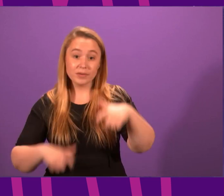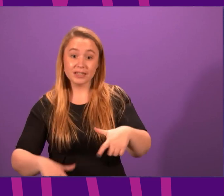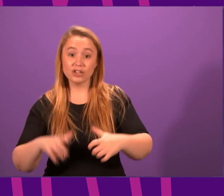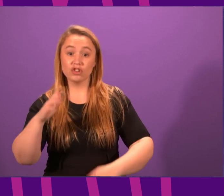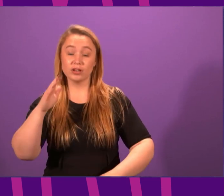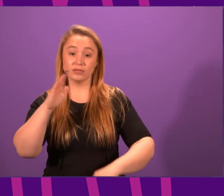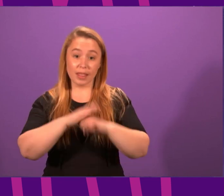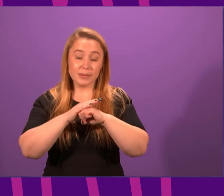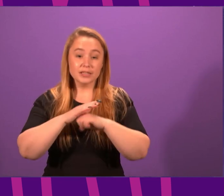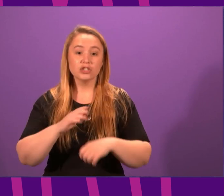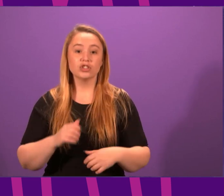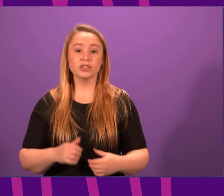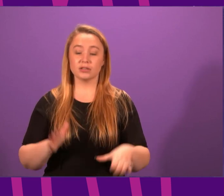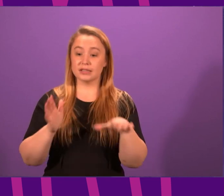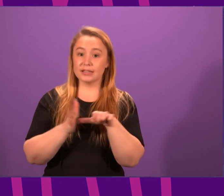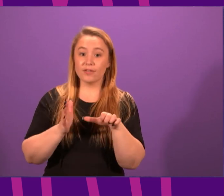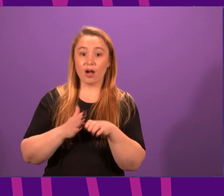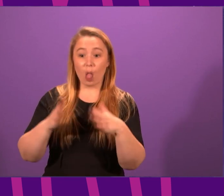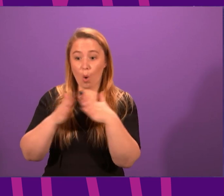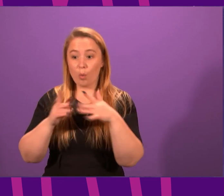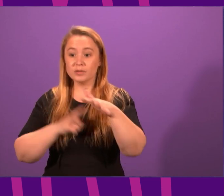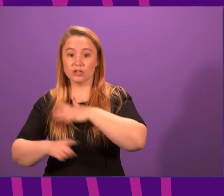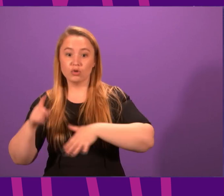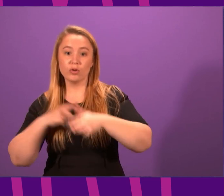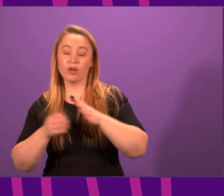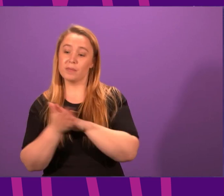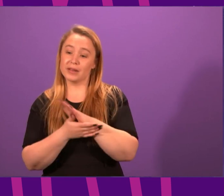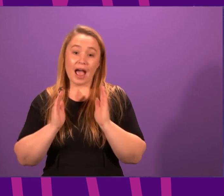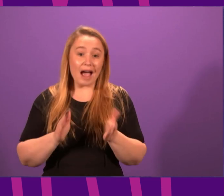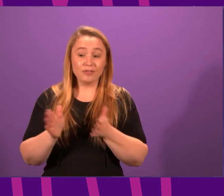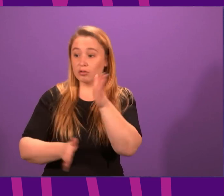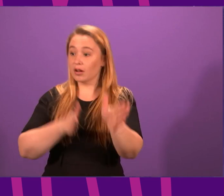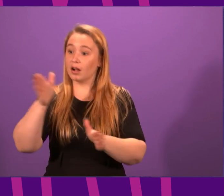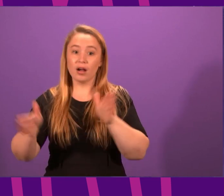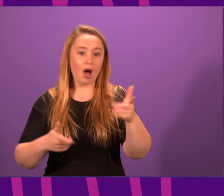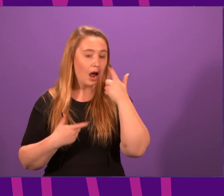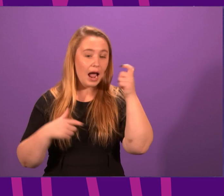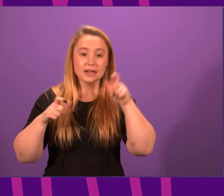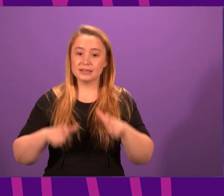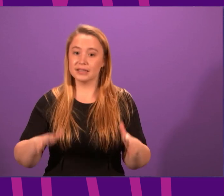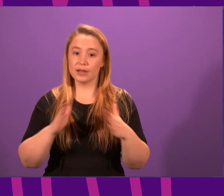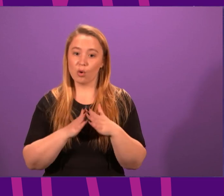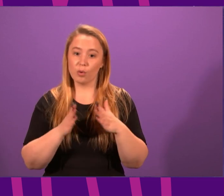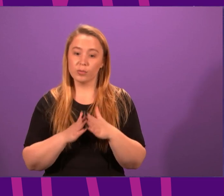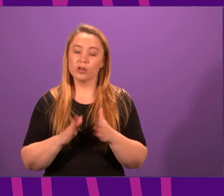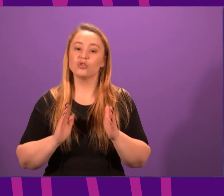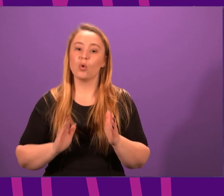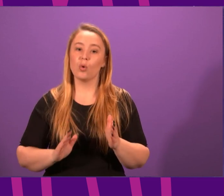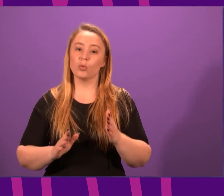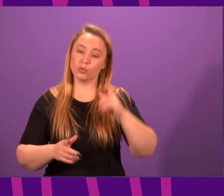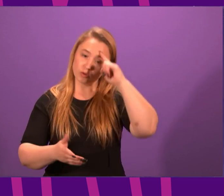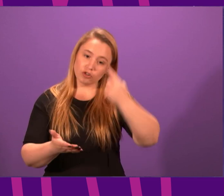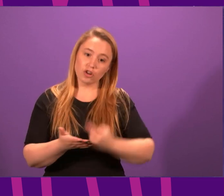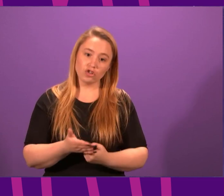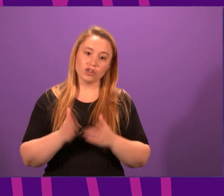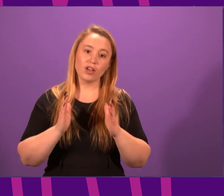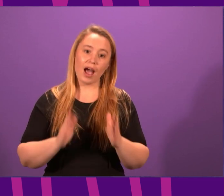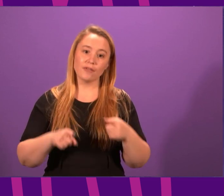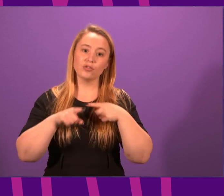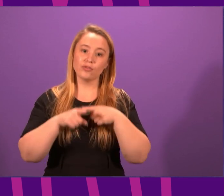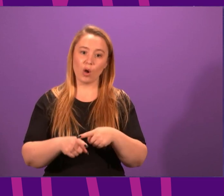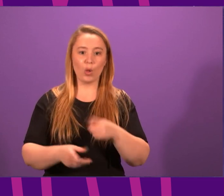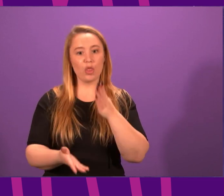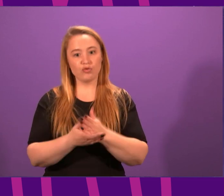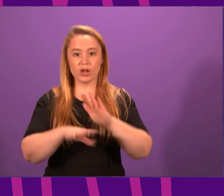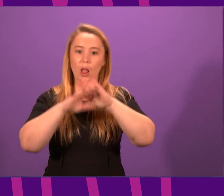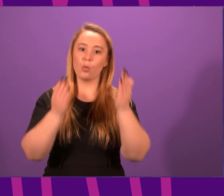really difficult personal at-home circumstances. And we've got to make sure that any decisions we take are rooted in the real world and real